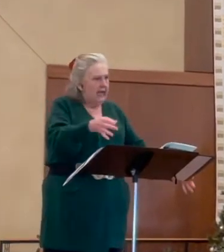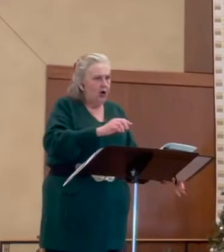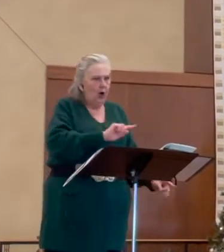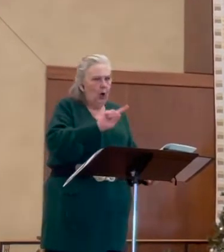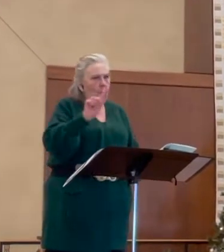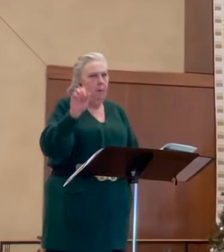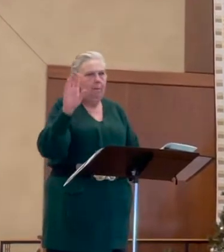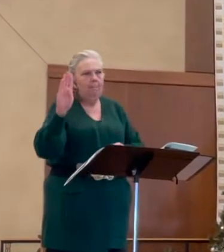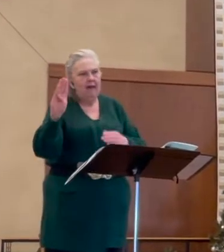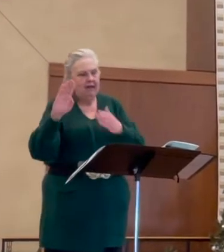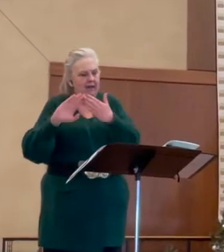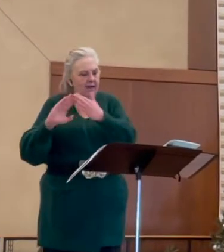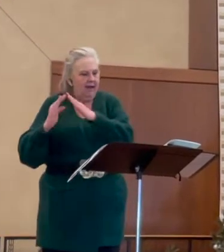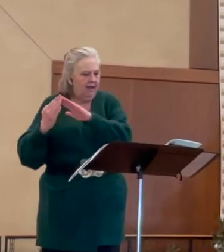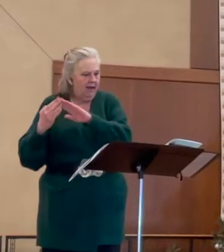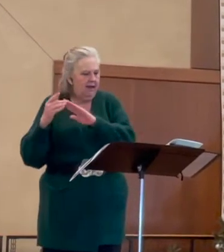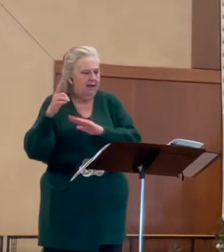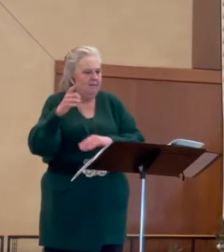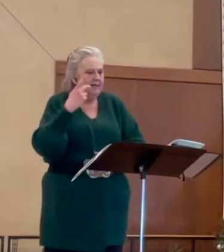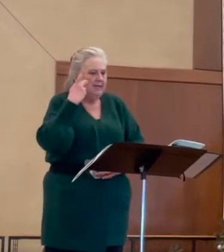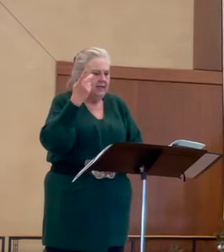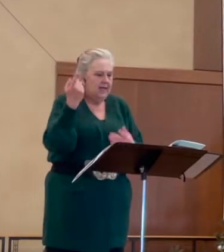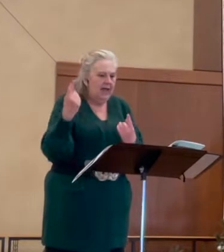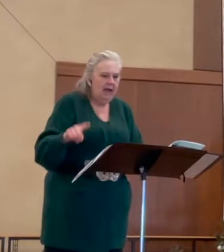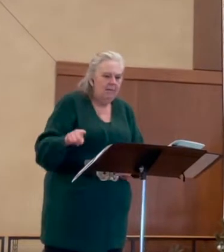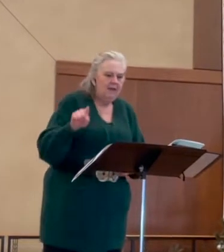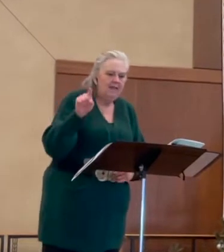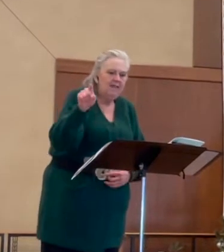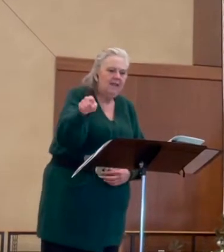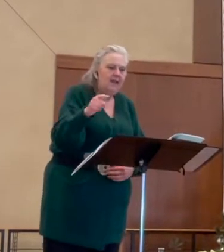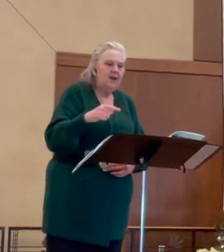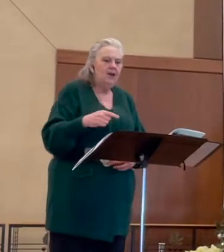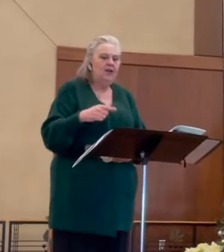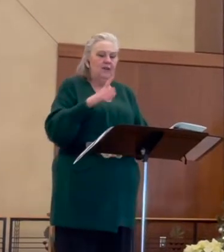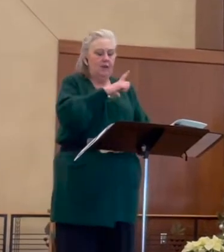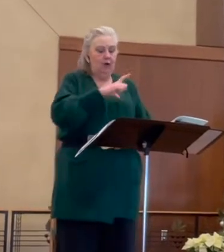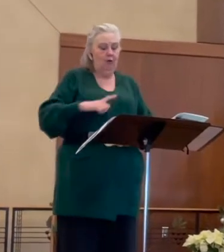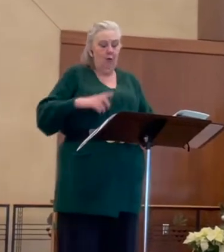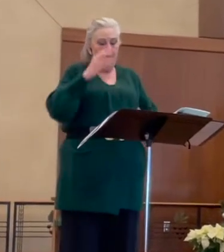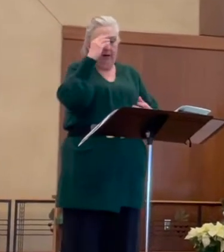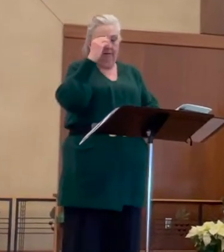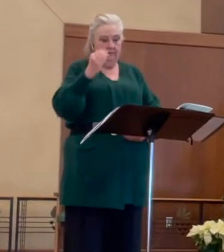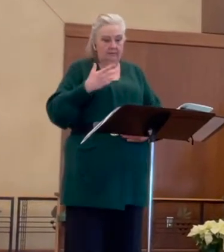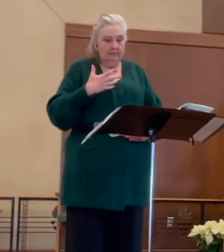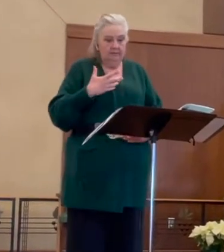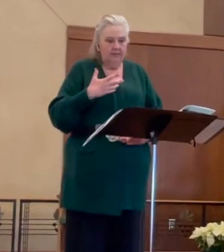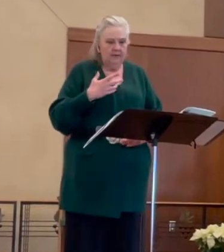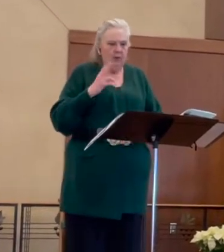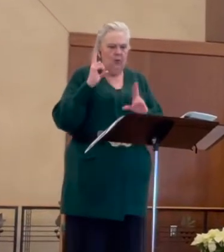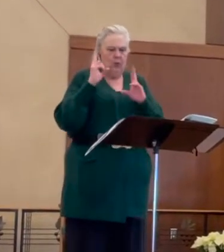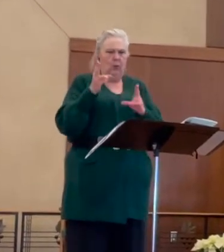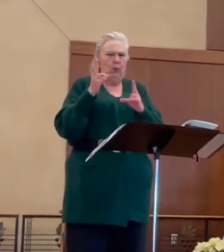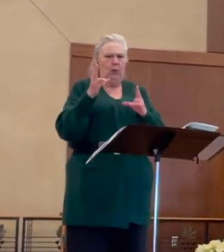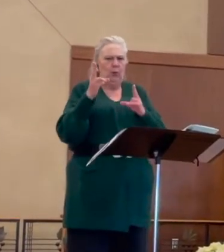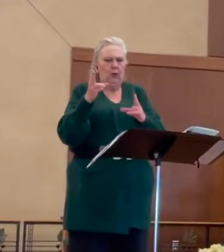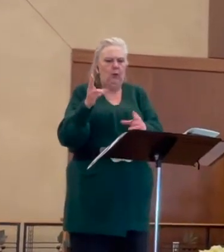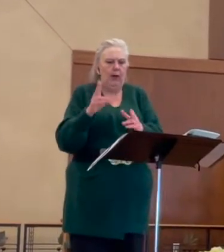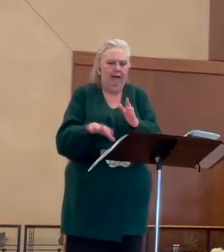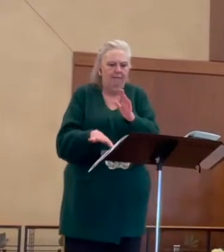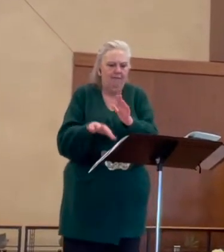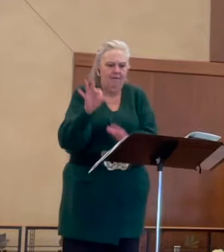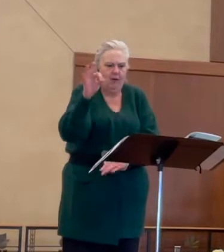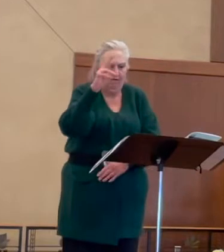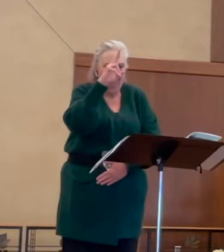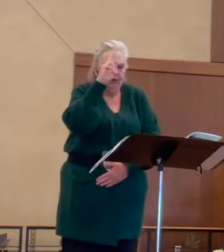thing that has taken place, which the Lord has made known to us." So they went with haste and found Mary